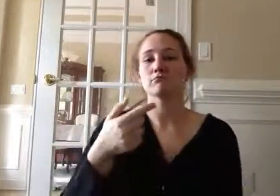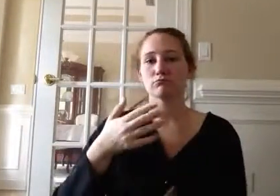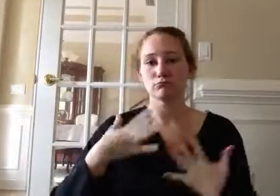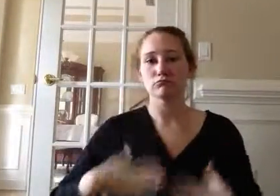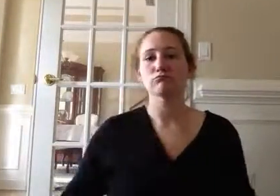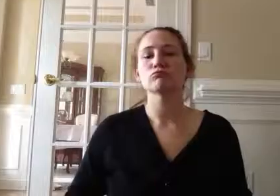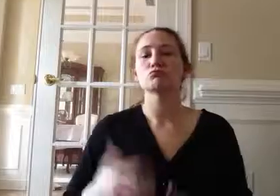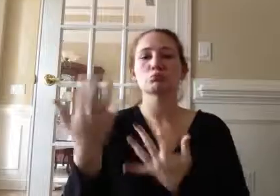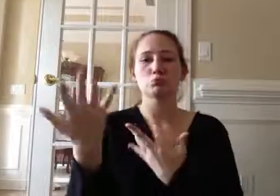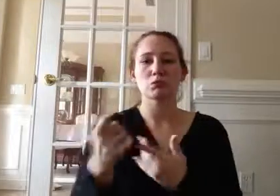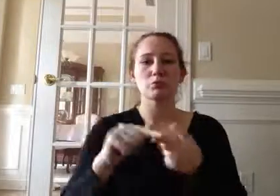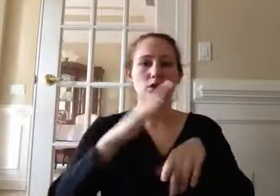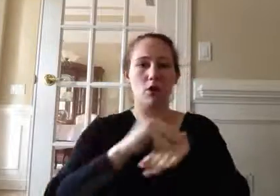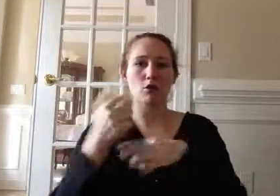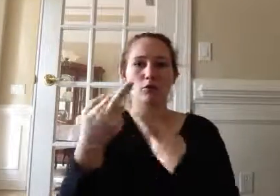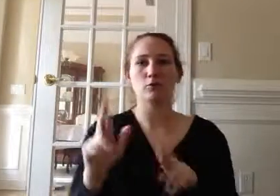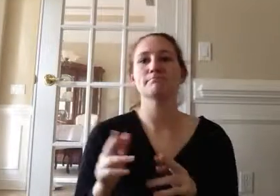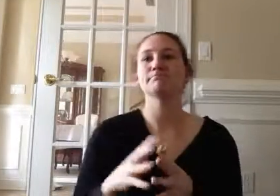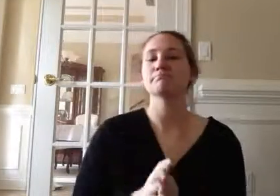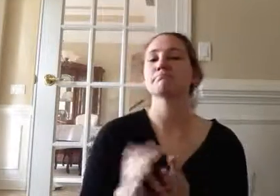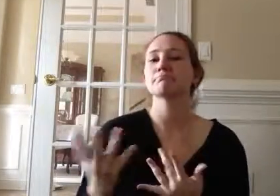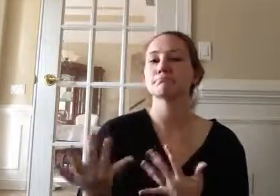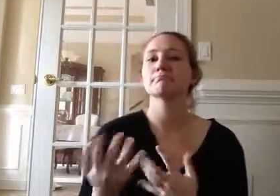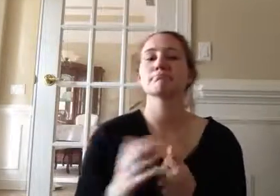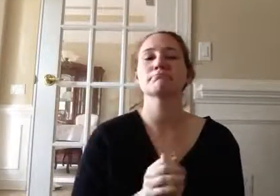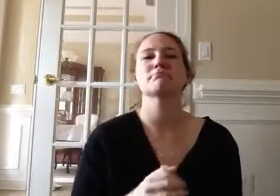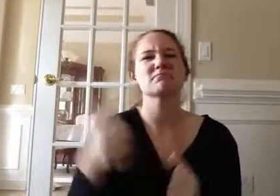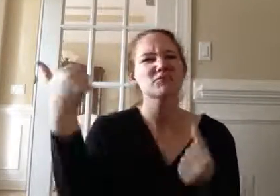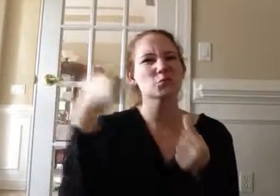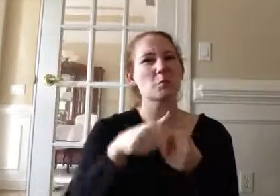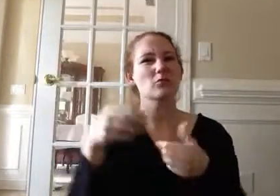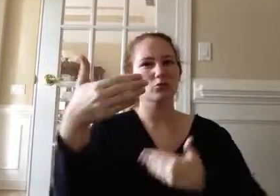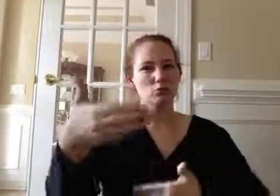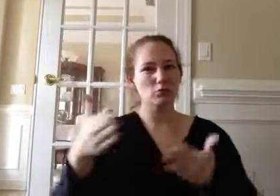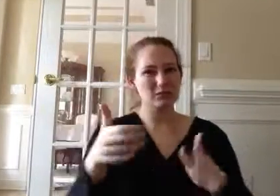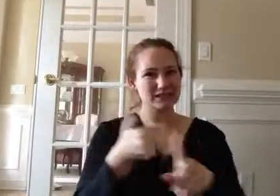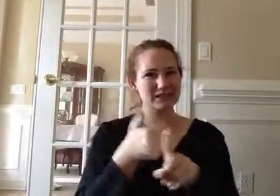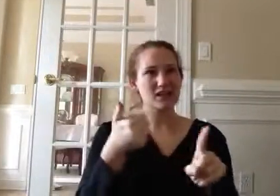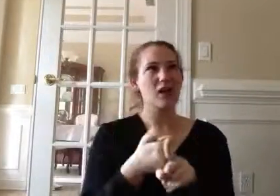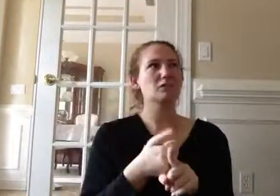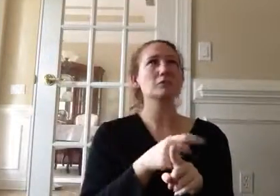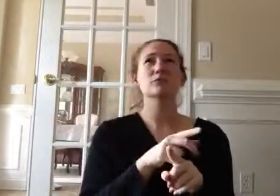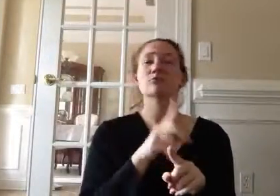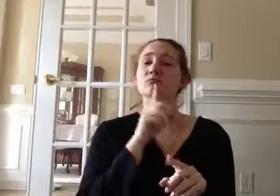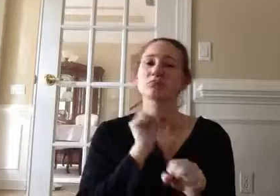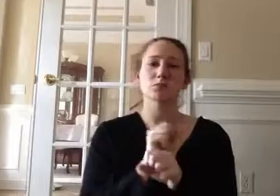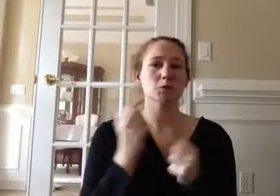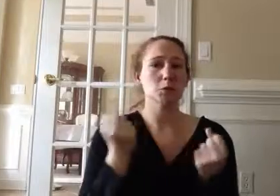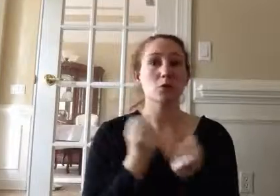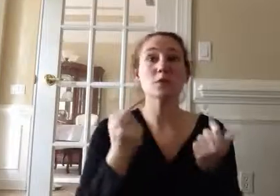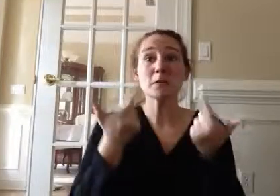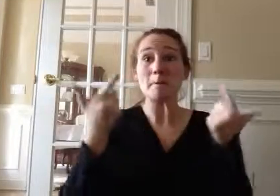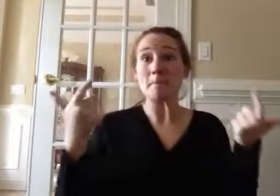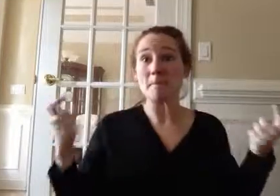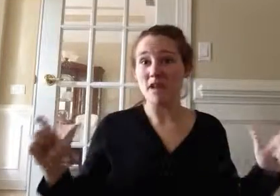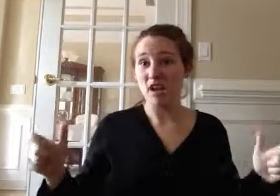room where they would do the test. I remember the room being very cold, and there was this big, burly, bearded